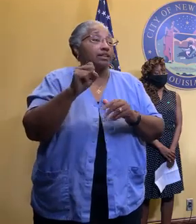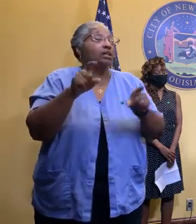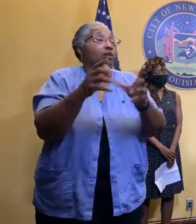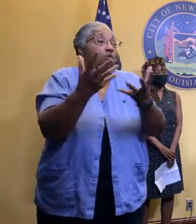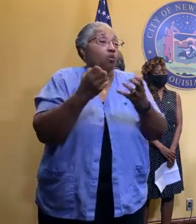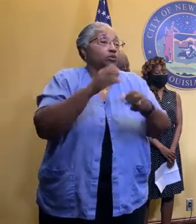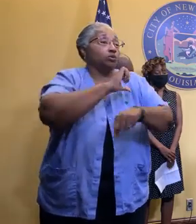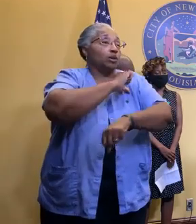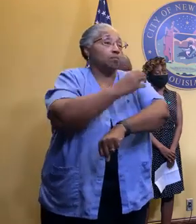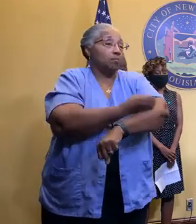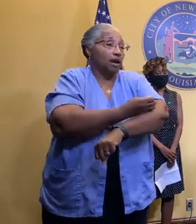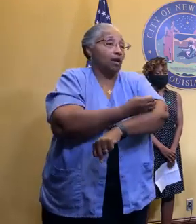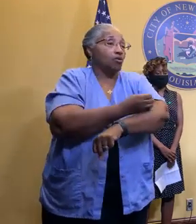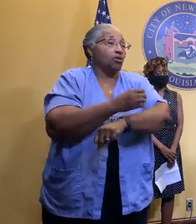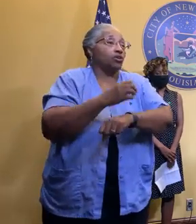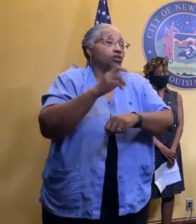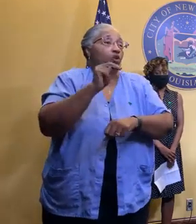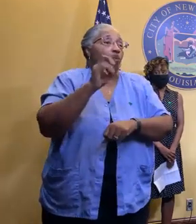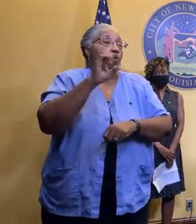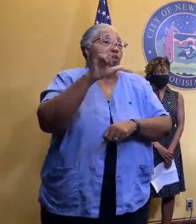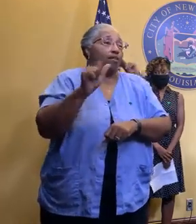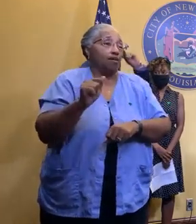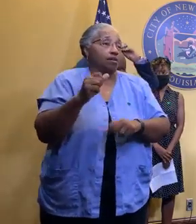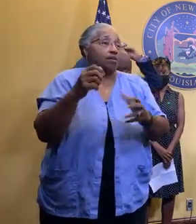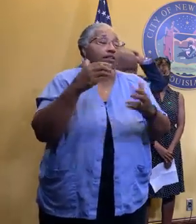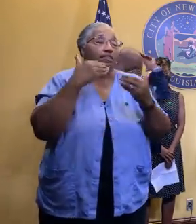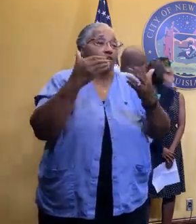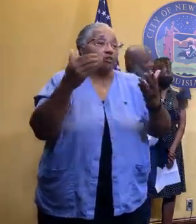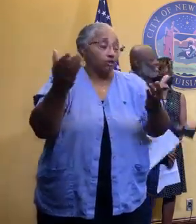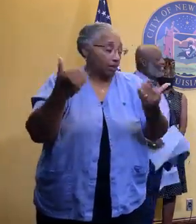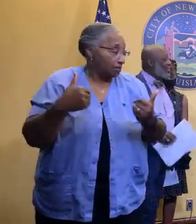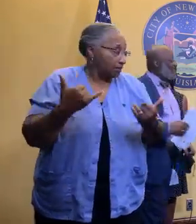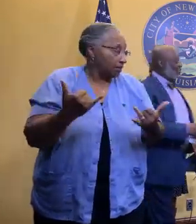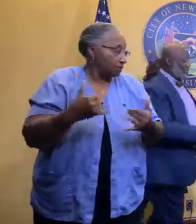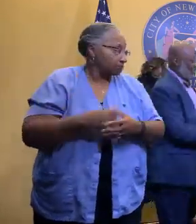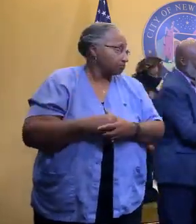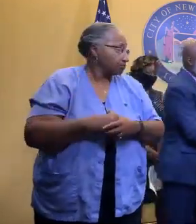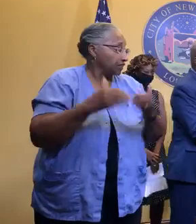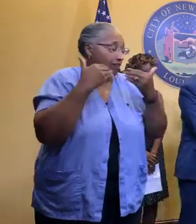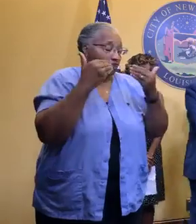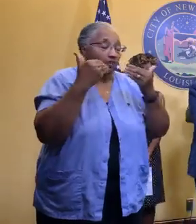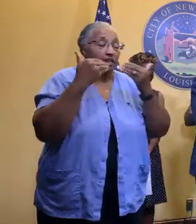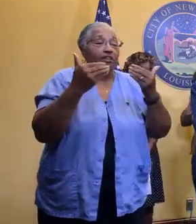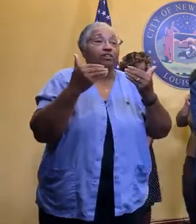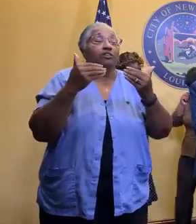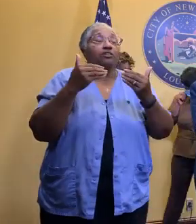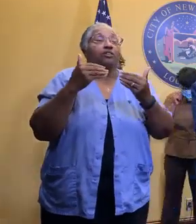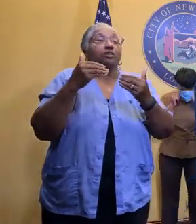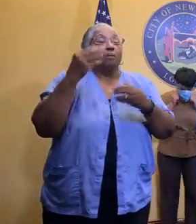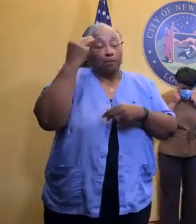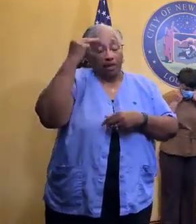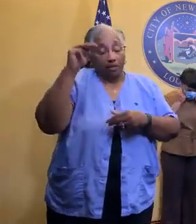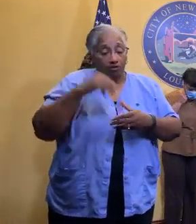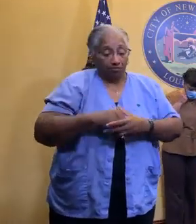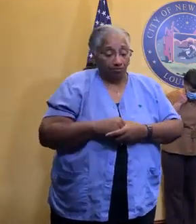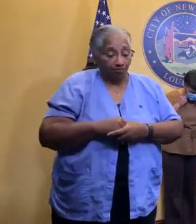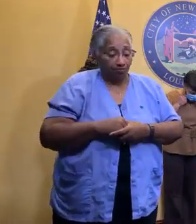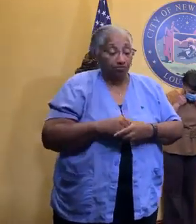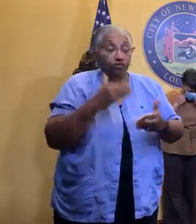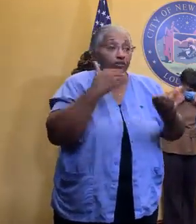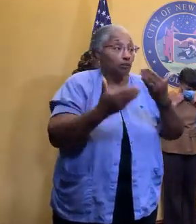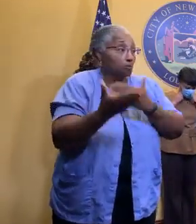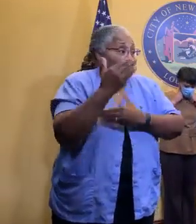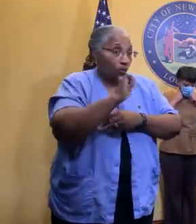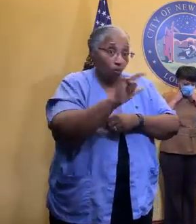Dr. Scholas, come on up and you can take it from here. Thank you. Yes, sir. Thank you. Thank you, Madam Mayor. Good